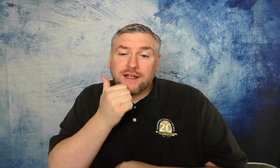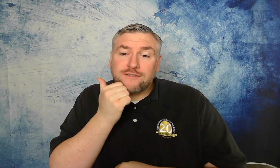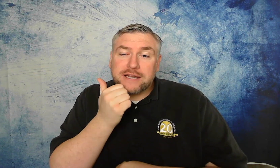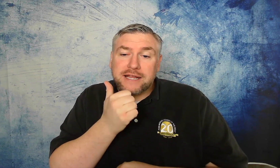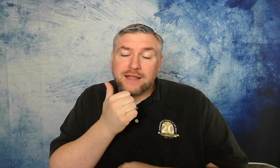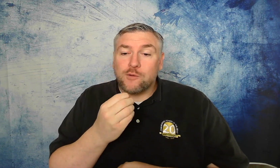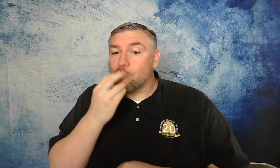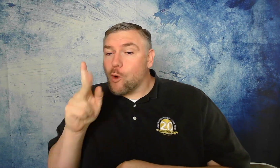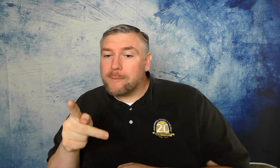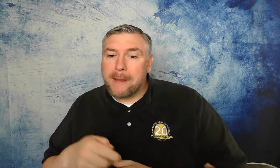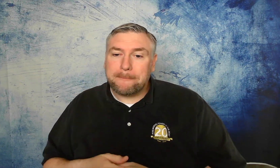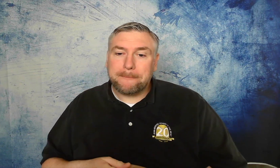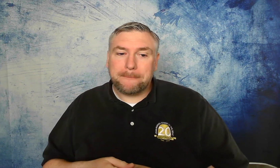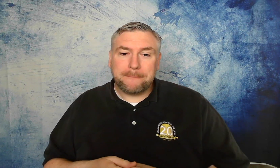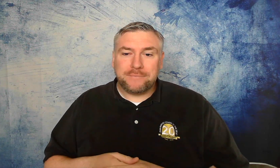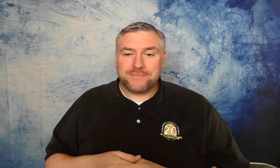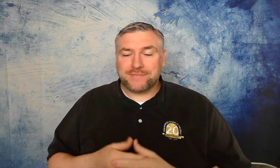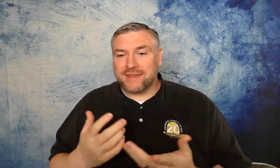use one question every day as a warm up.